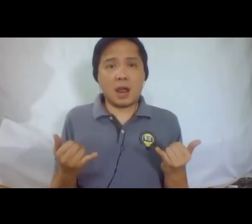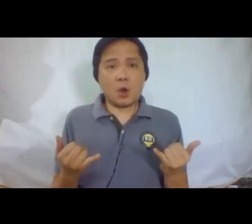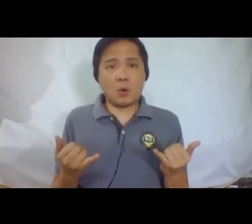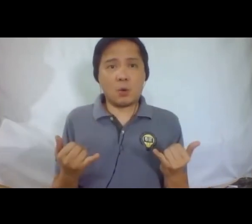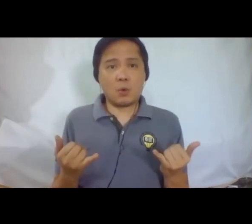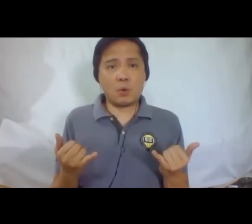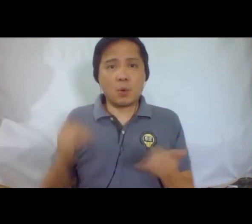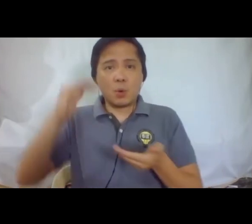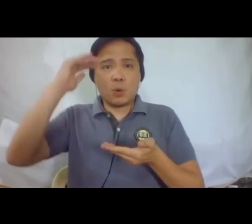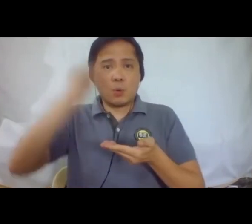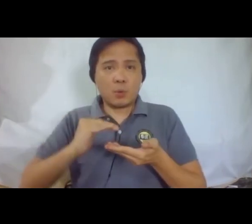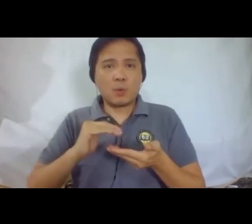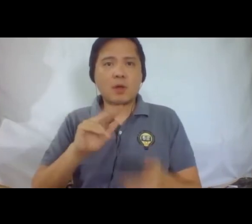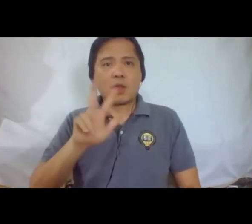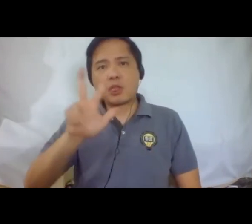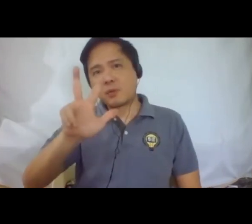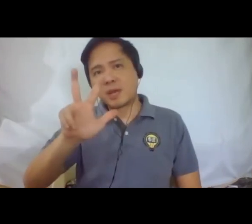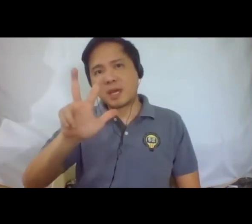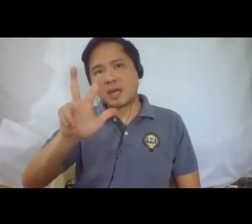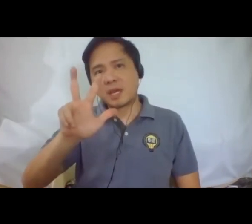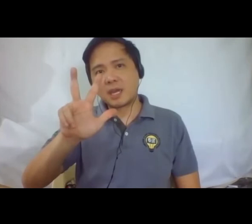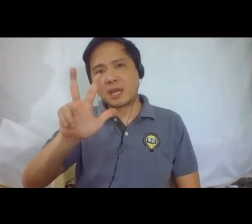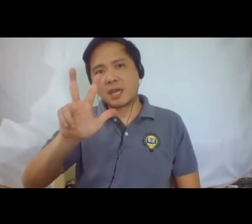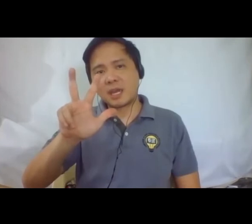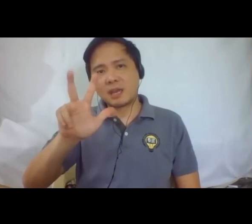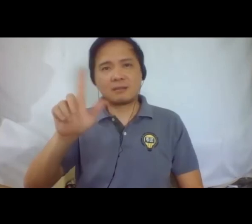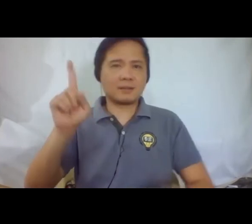only three to five cases every day.